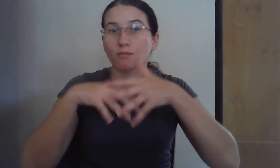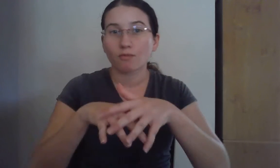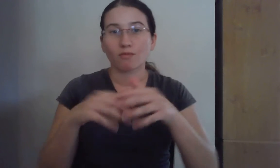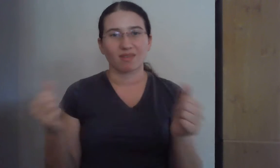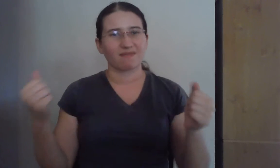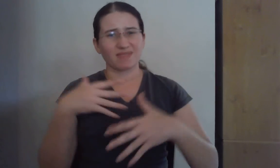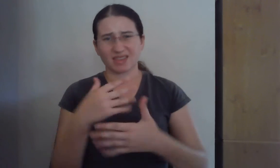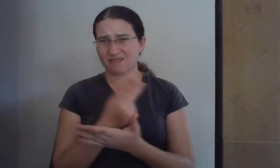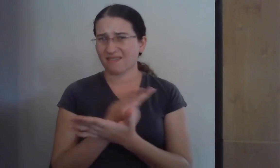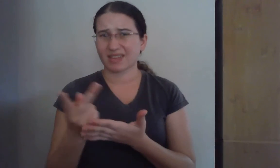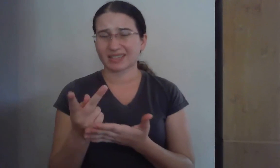This was a familiar path.